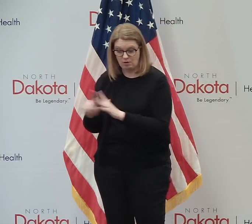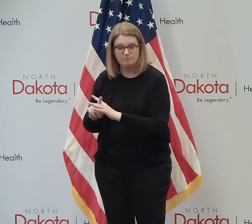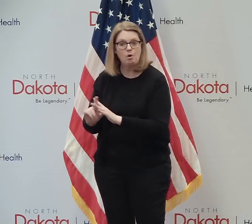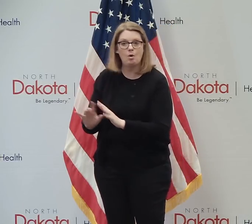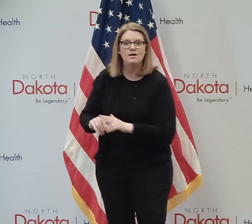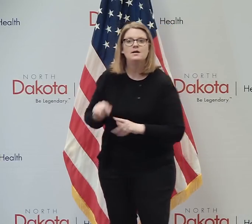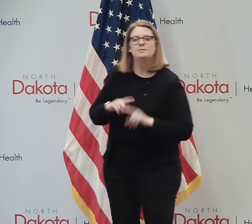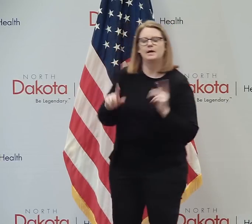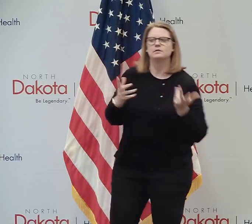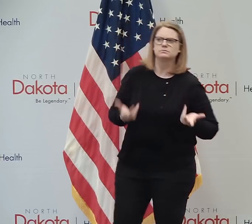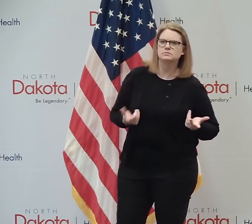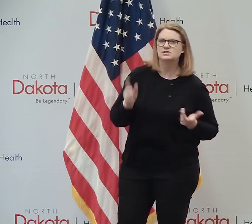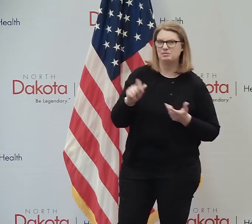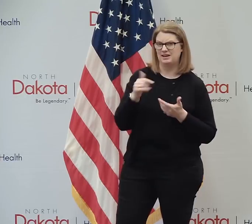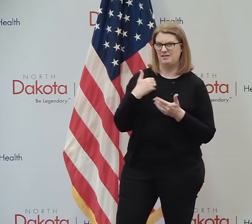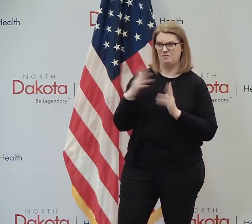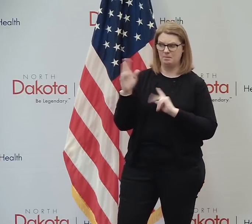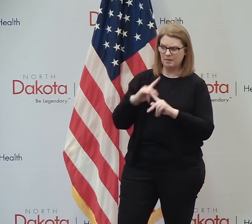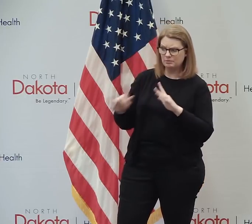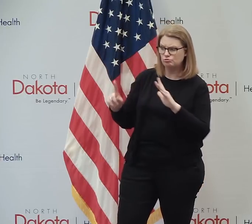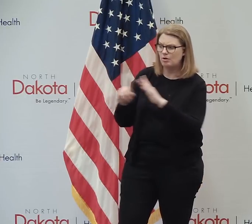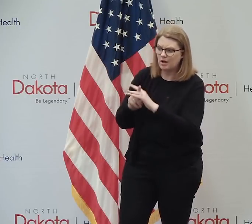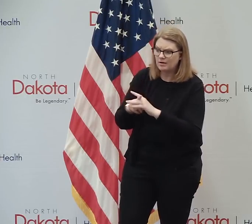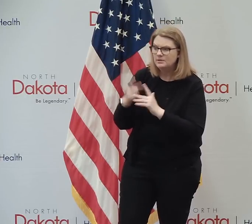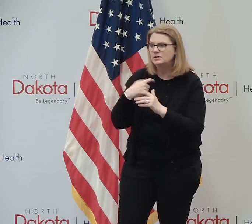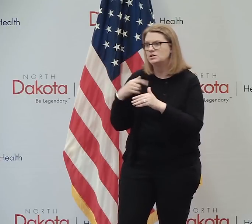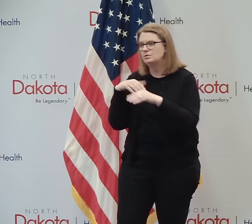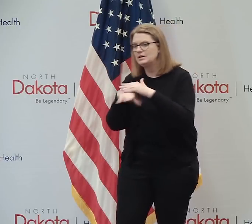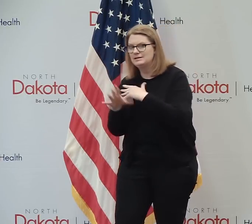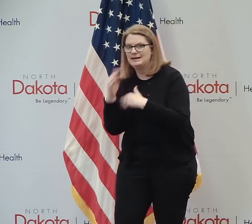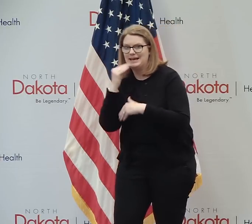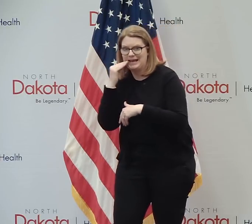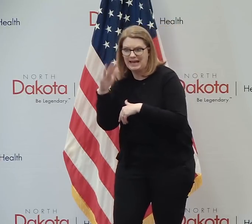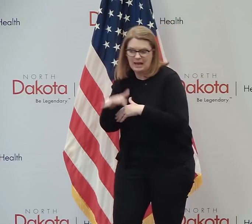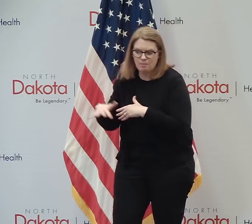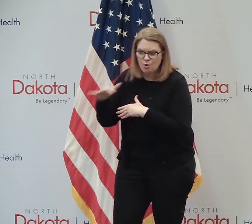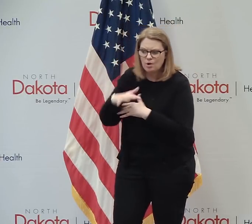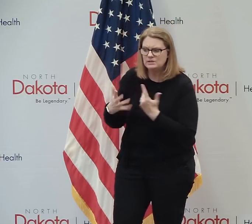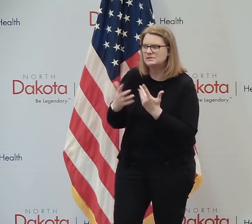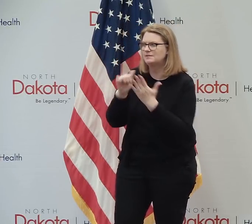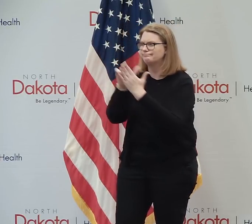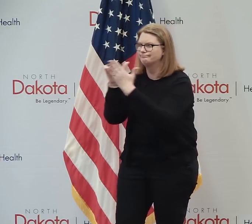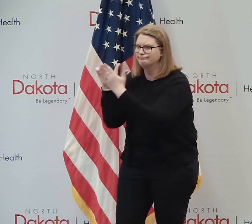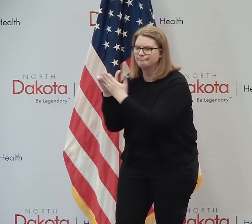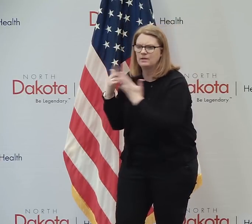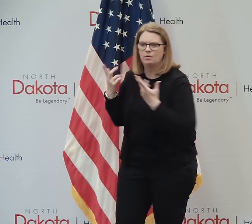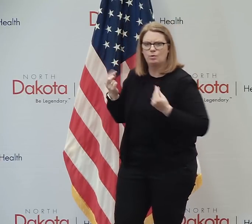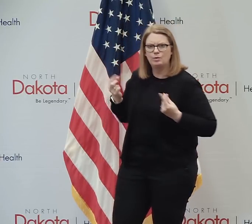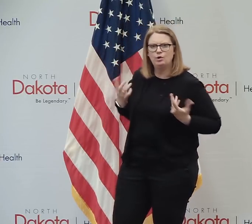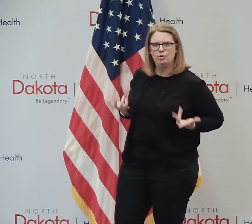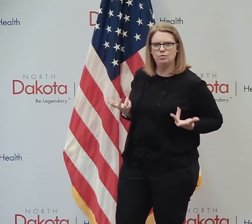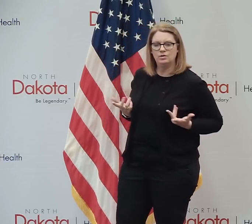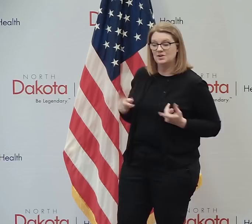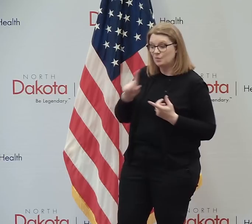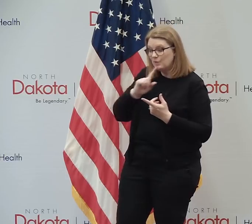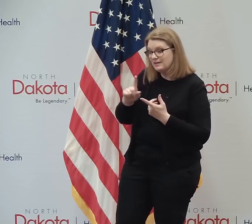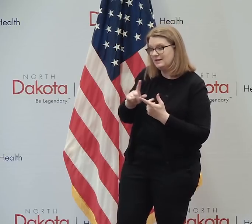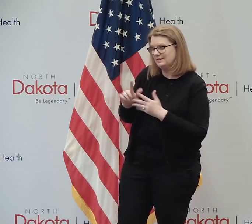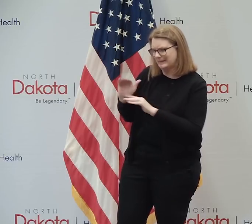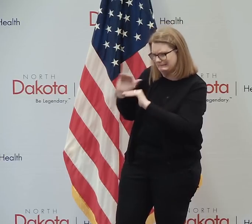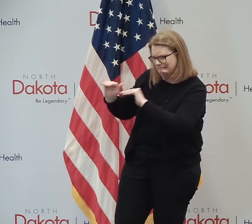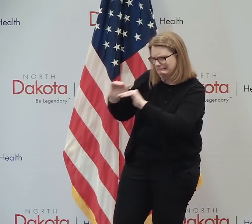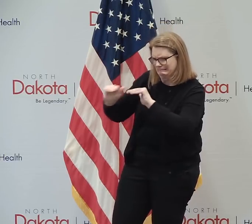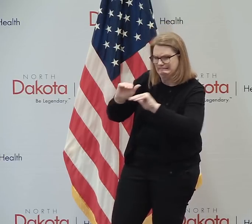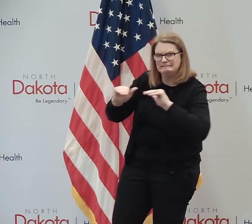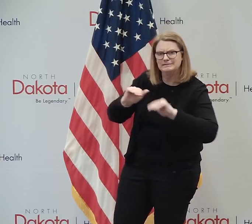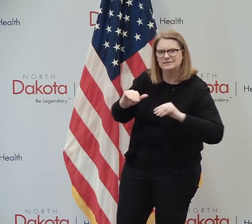about, hey, do we need to have mobile units? Do we need to go where they are? Do we need to get into neighborhoods? What do we need to do to try to reach people that somehow we're